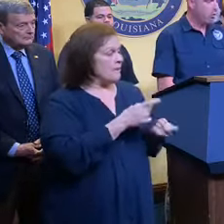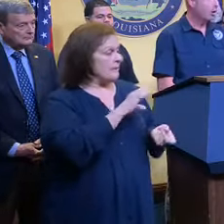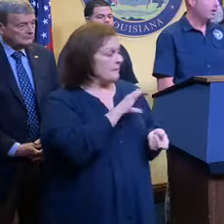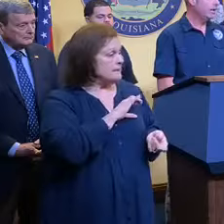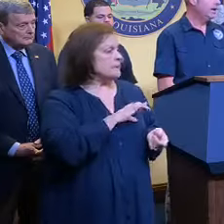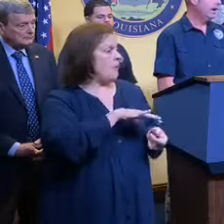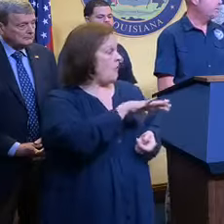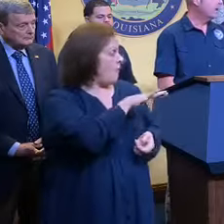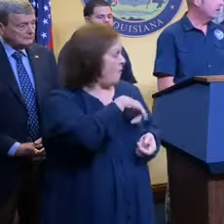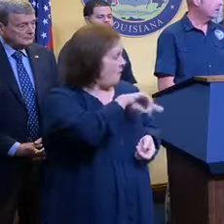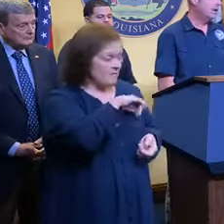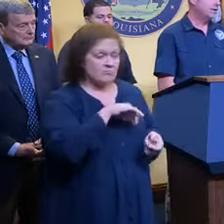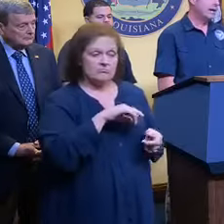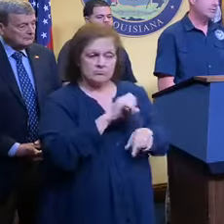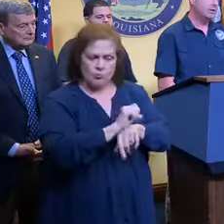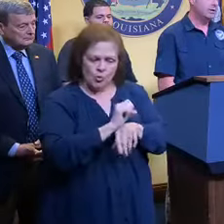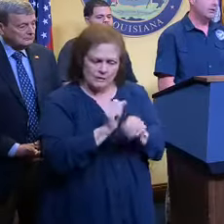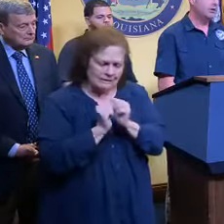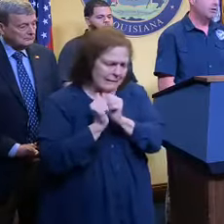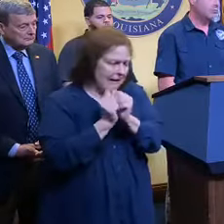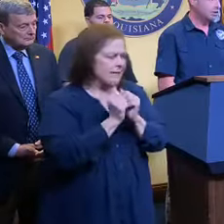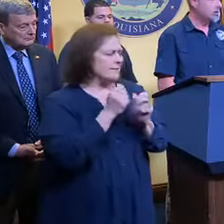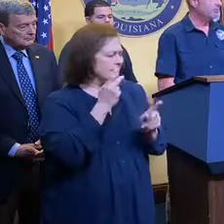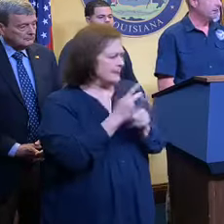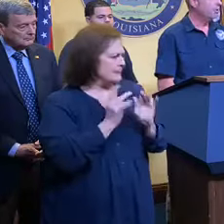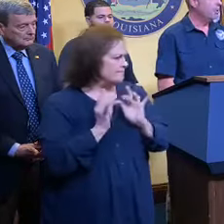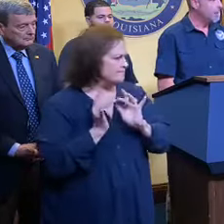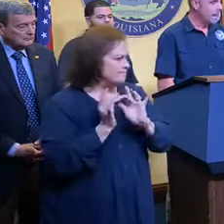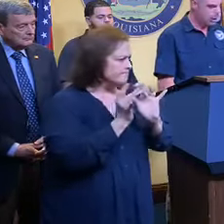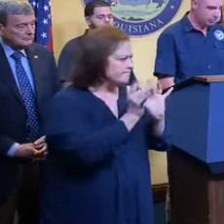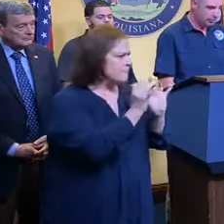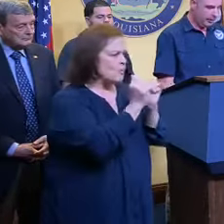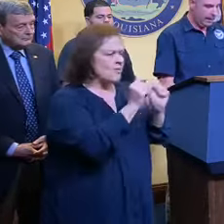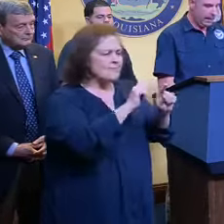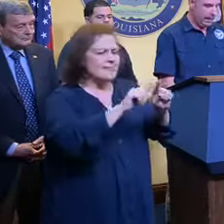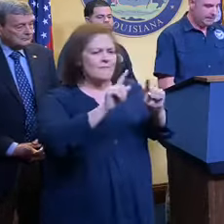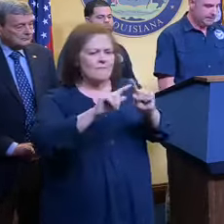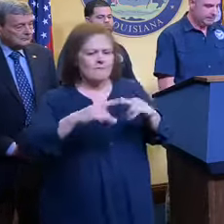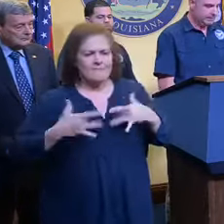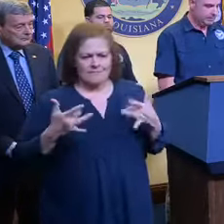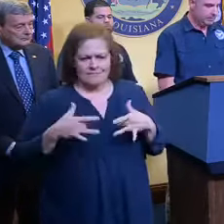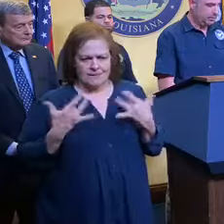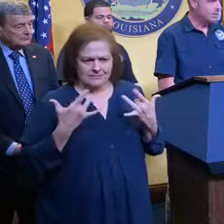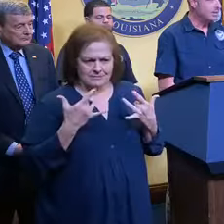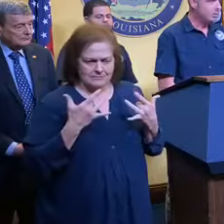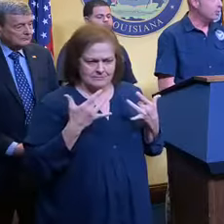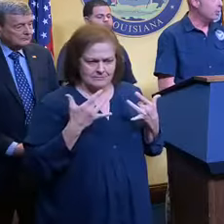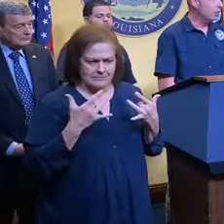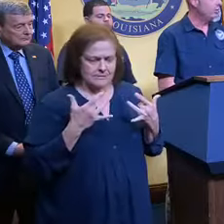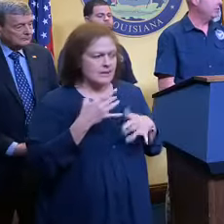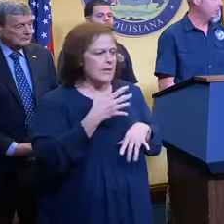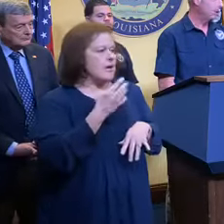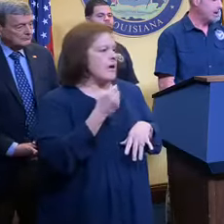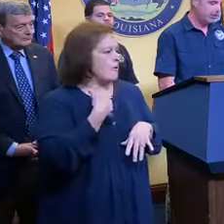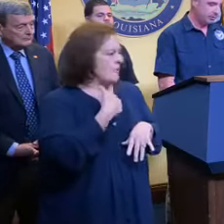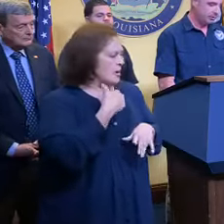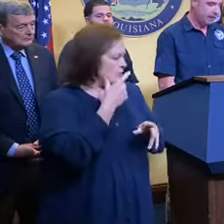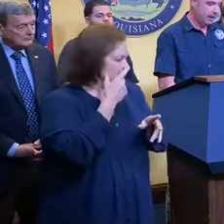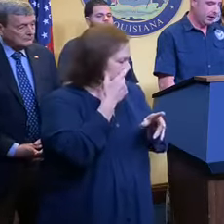we're all working and in regular contact with these special event coordinators, and we'll continue to work with